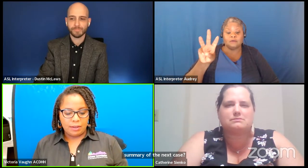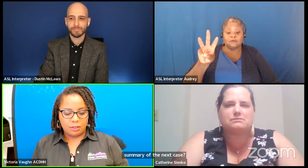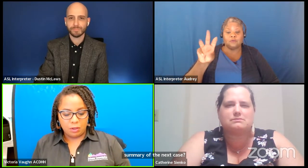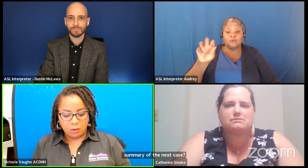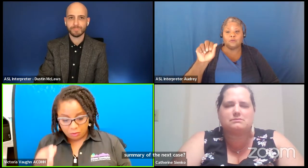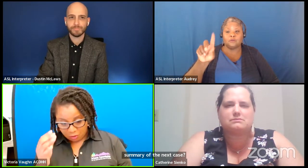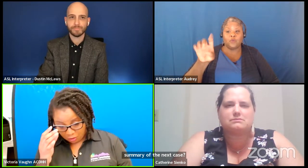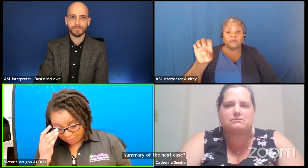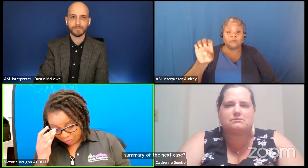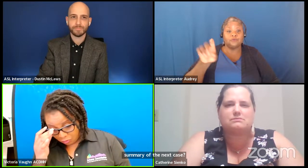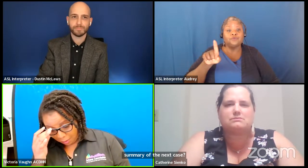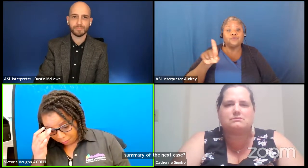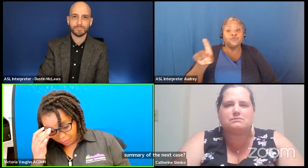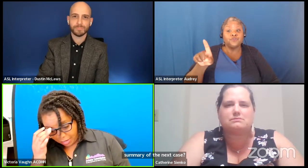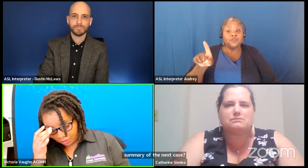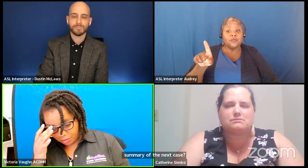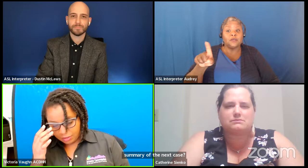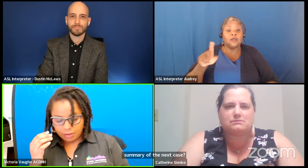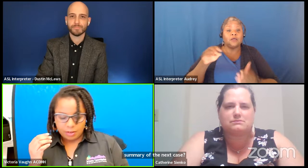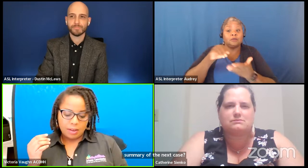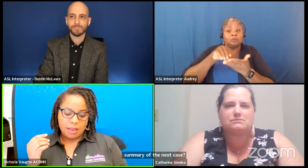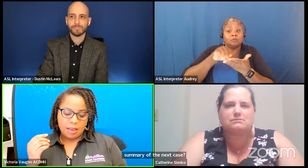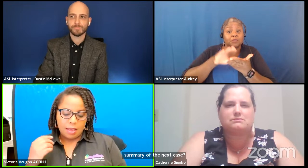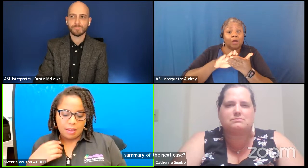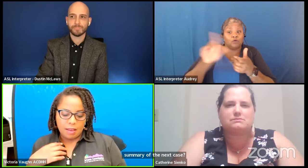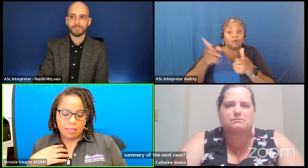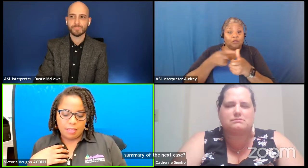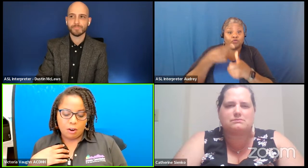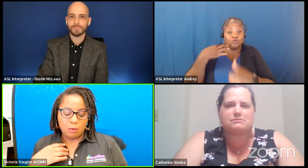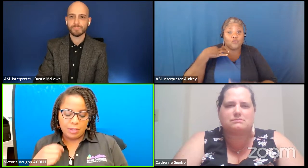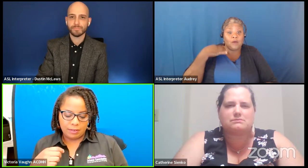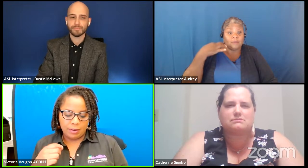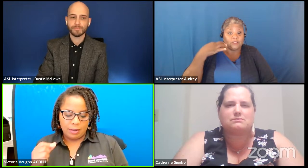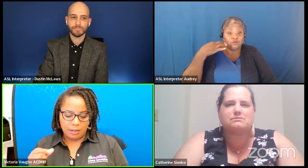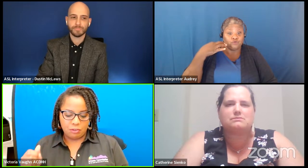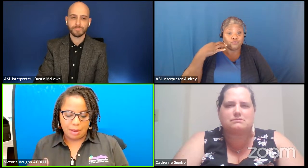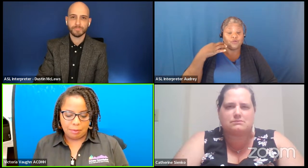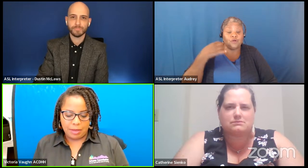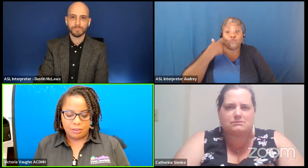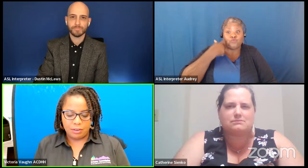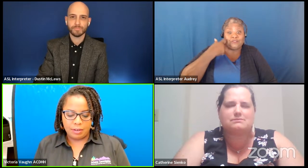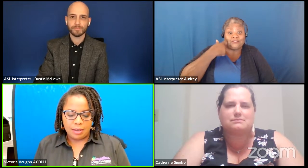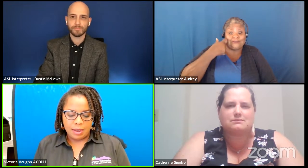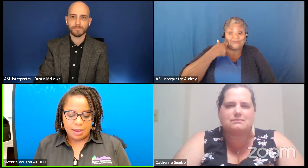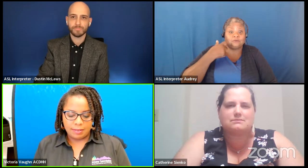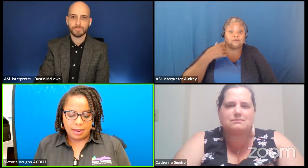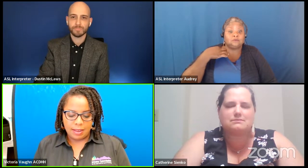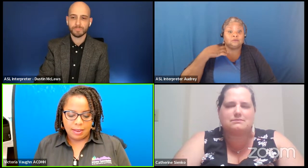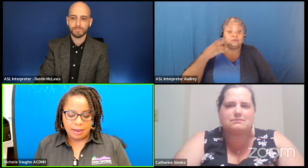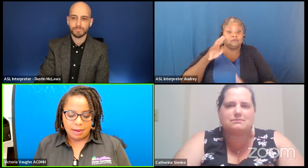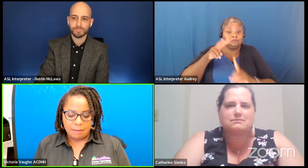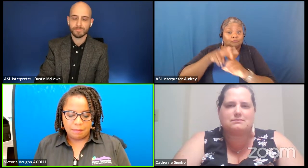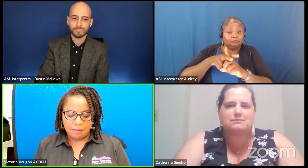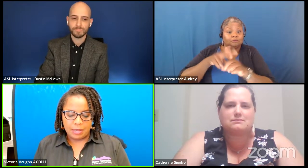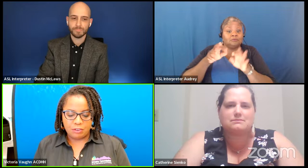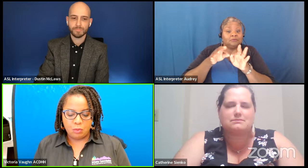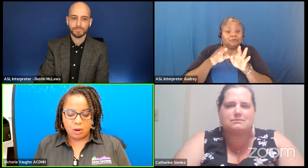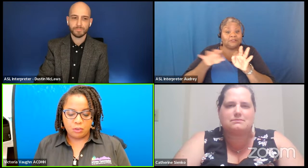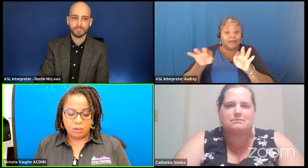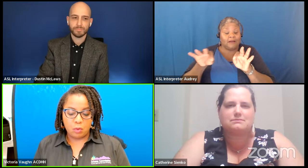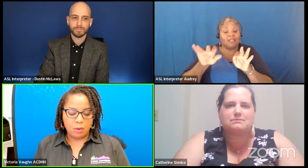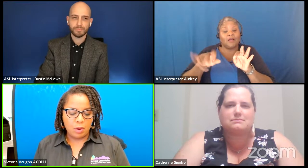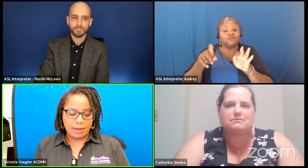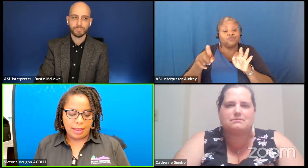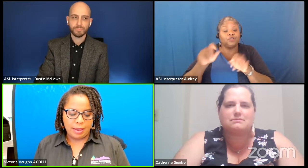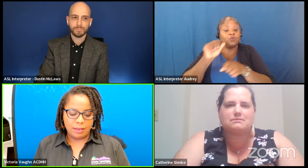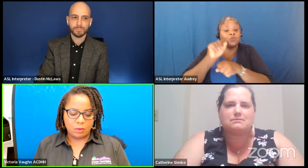Mrs. Wade disclosed on her initial application, her recent initial application, stating that she